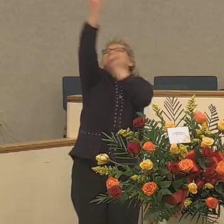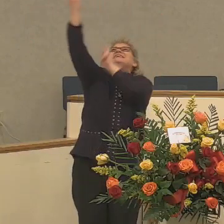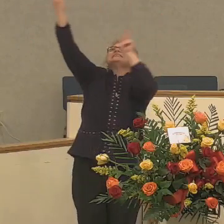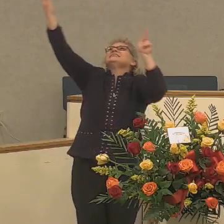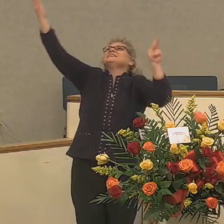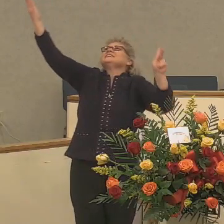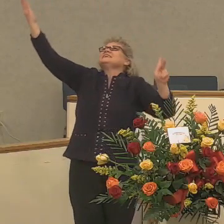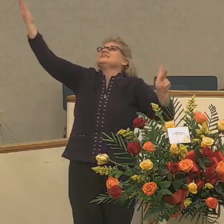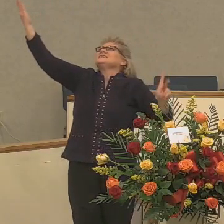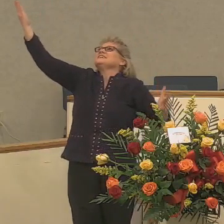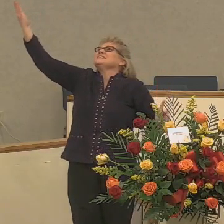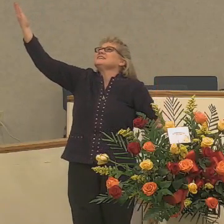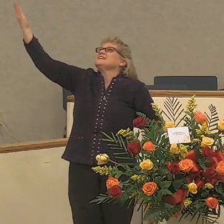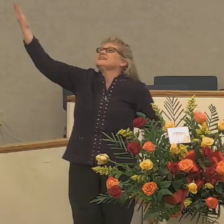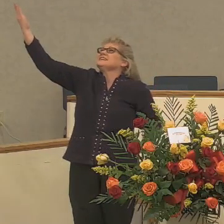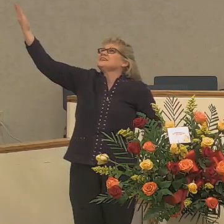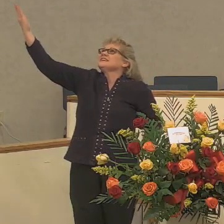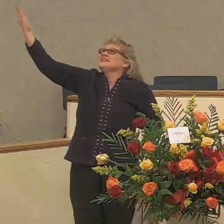King.